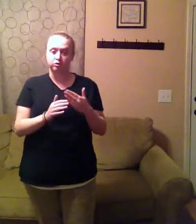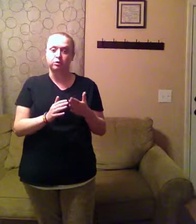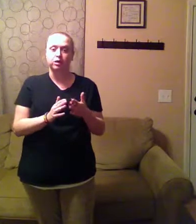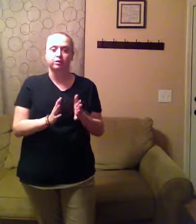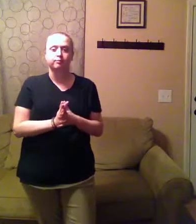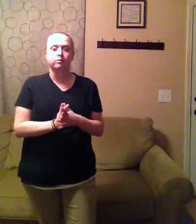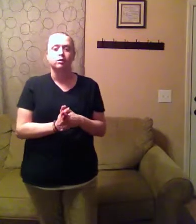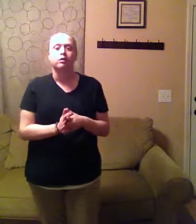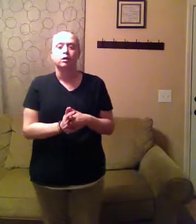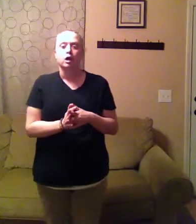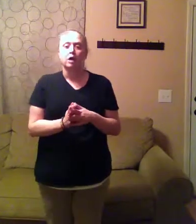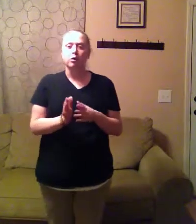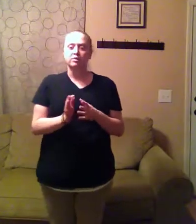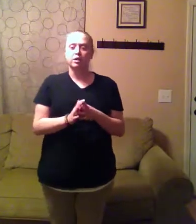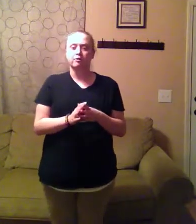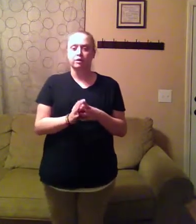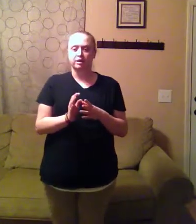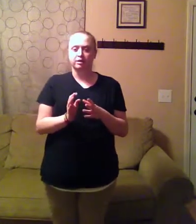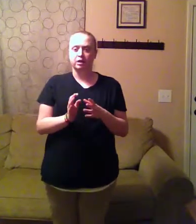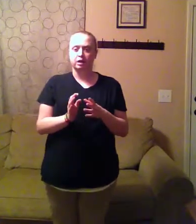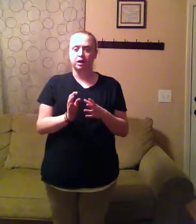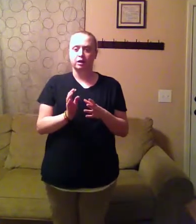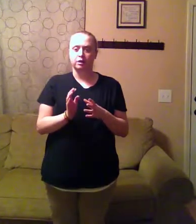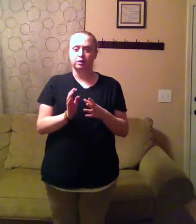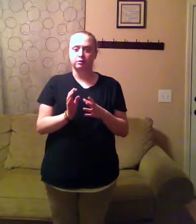doing. I want to cover a technique I